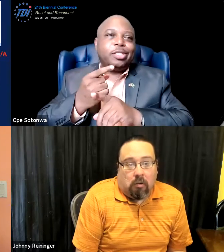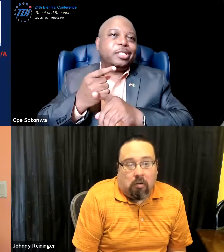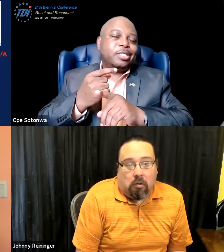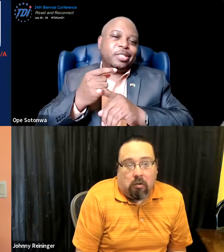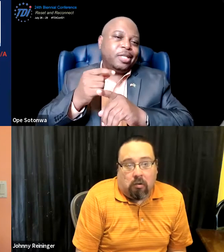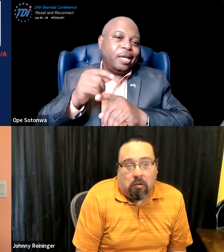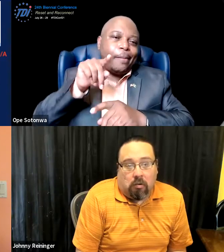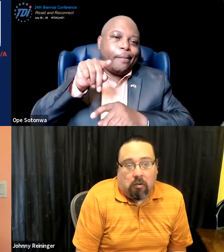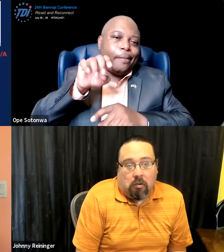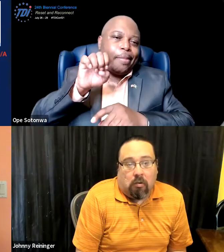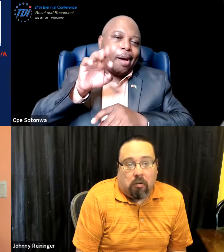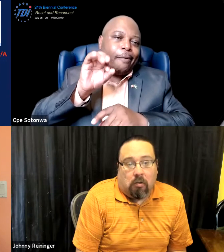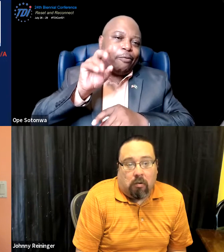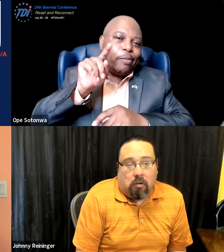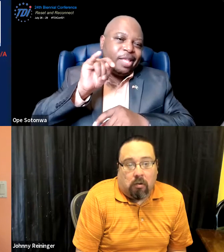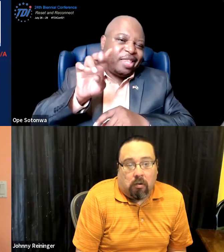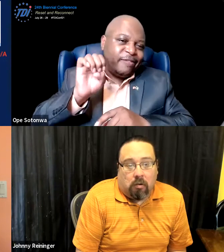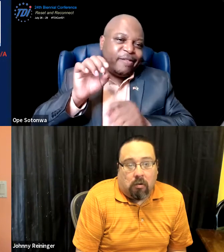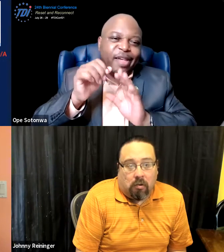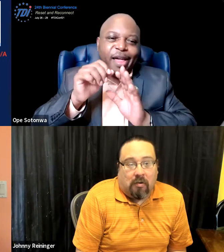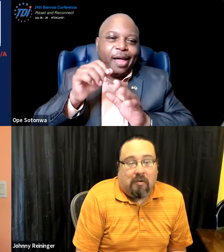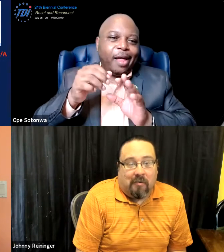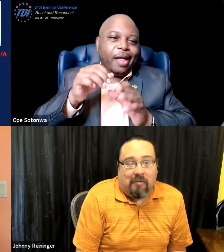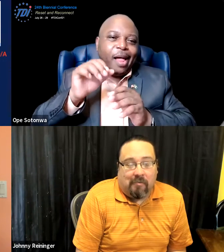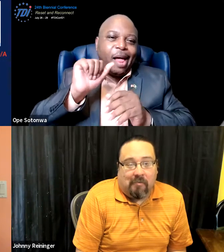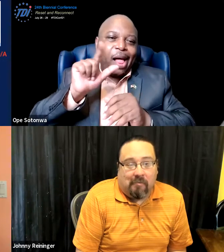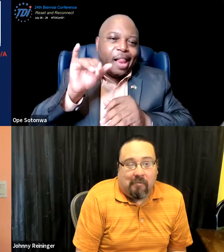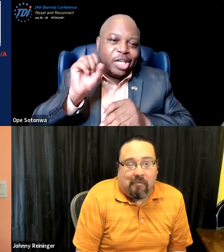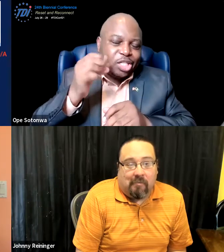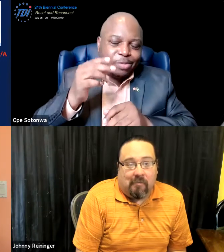how they can become better allies, not only